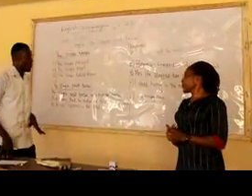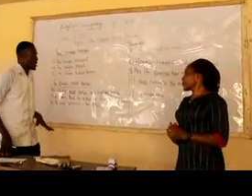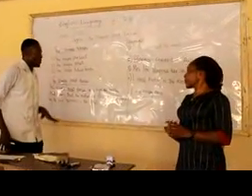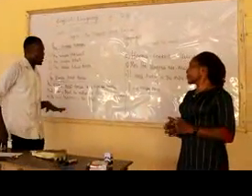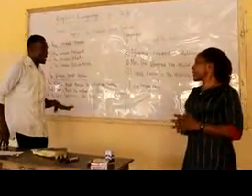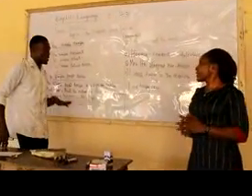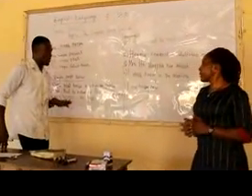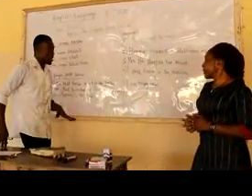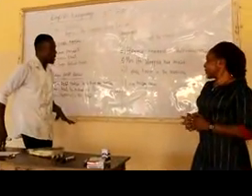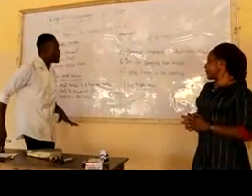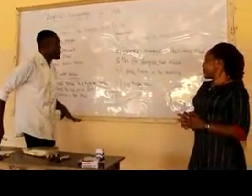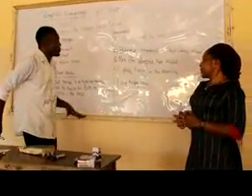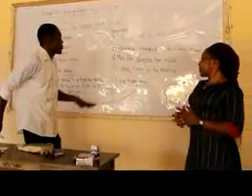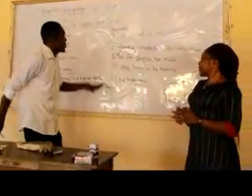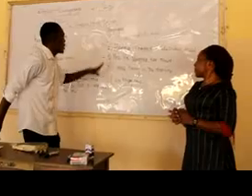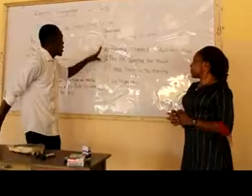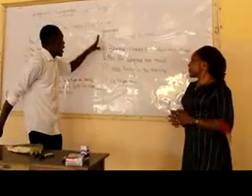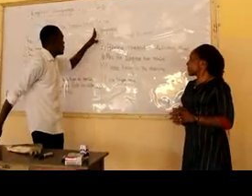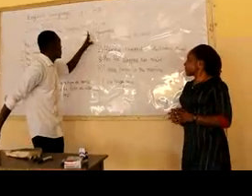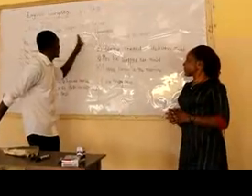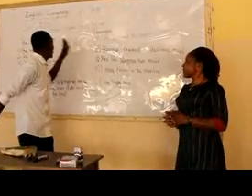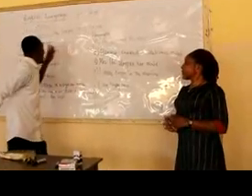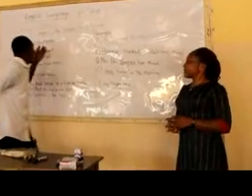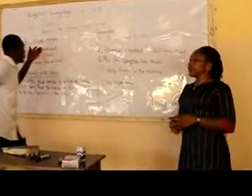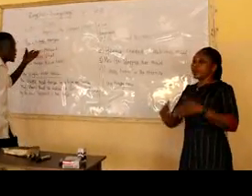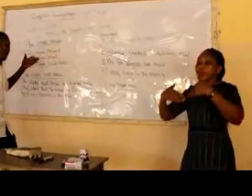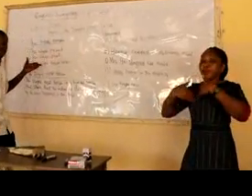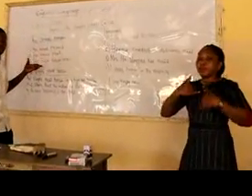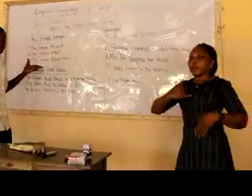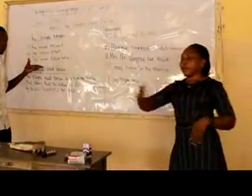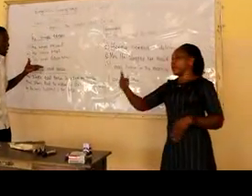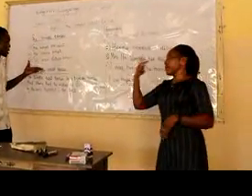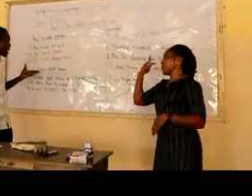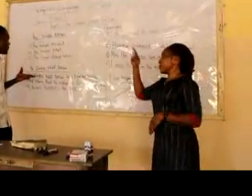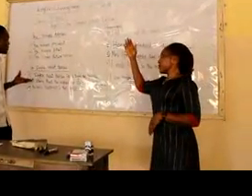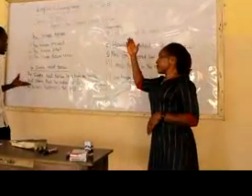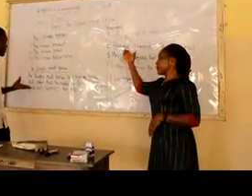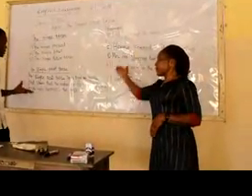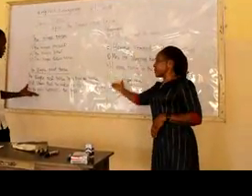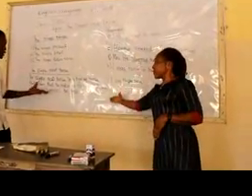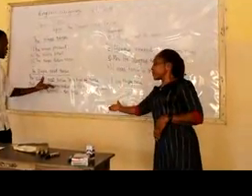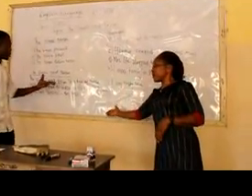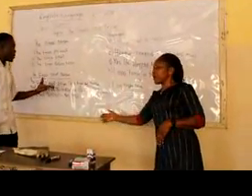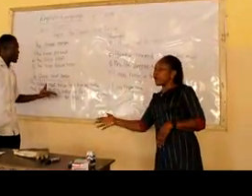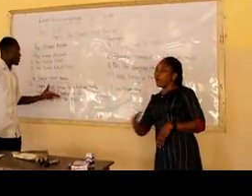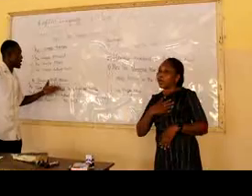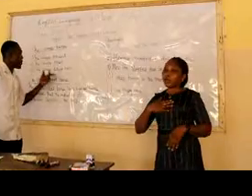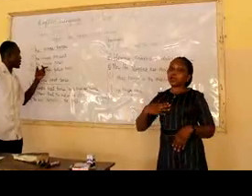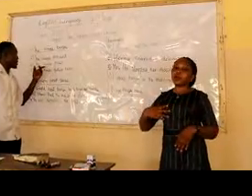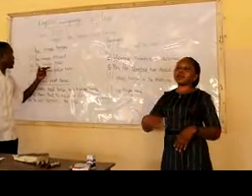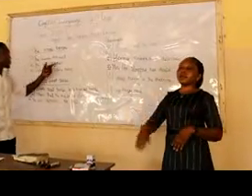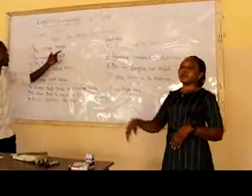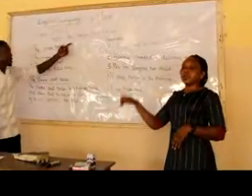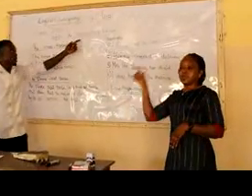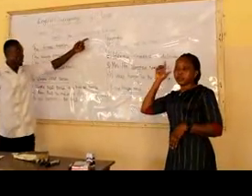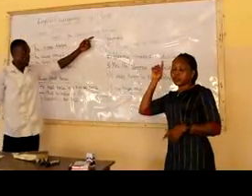now. But be it as it may, having seen our definitions, having listened to all we said about